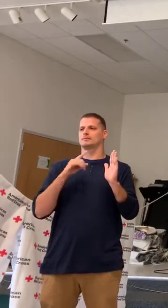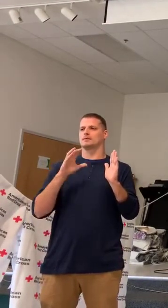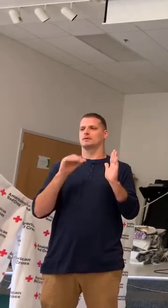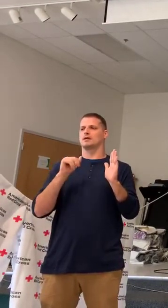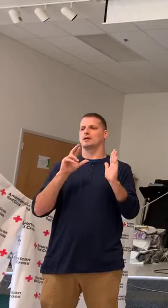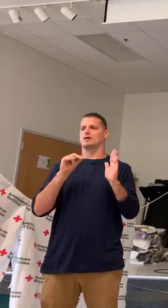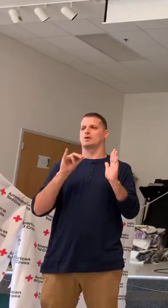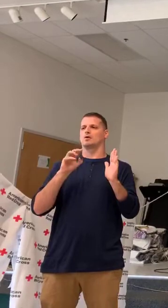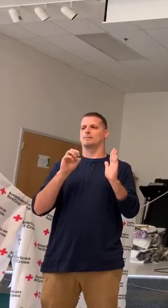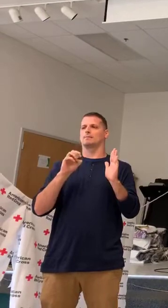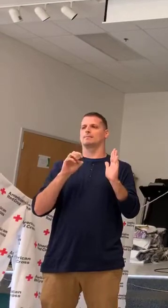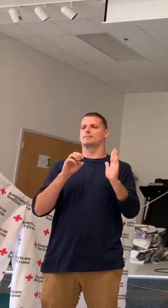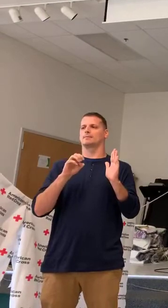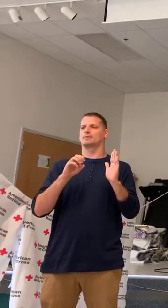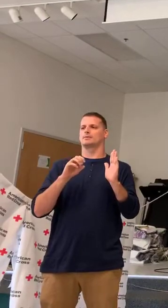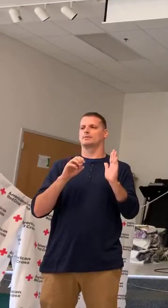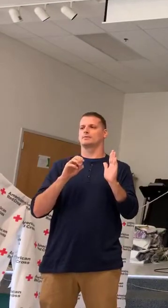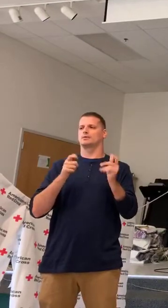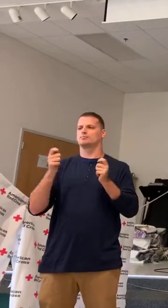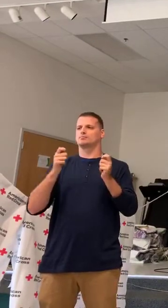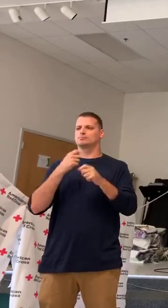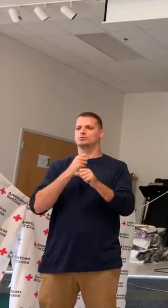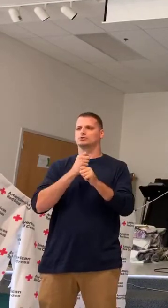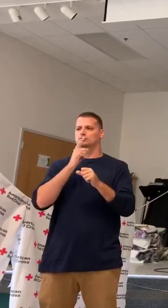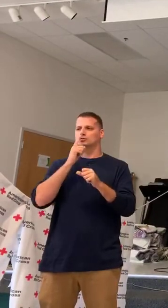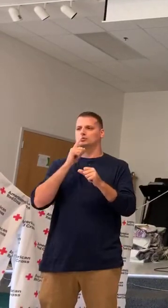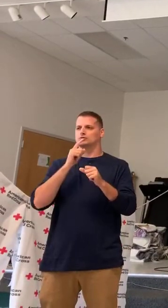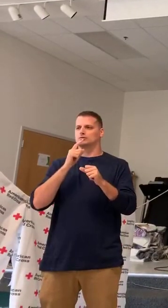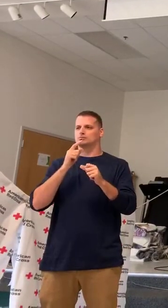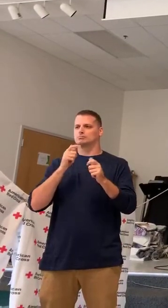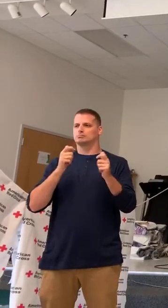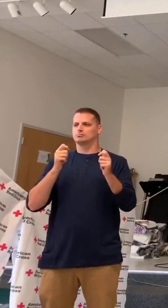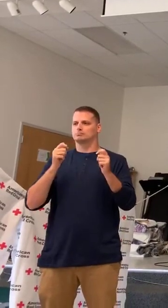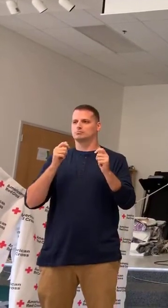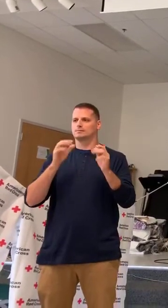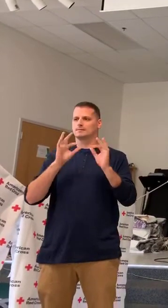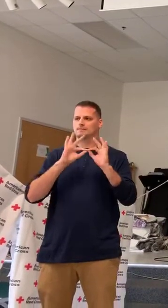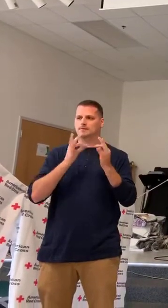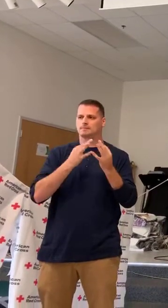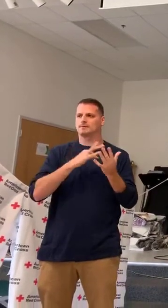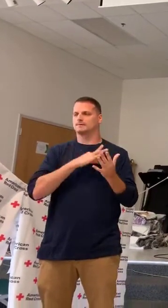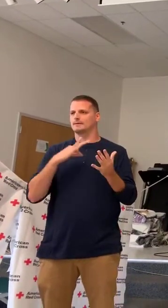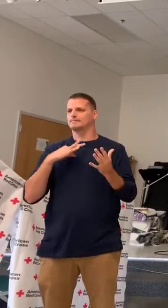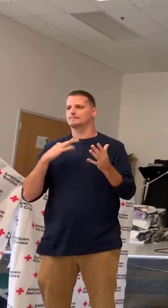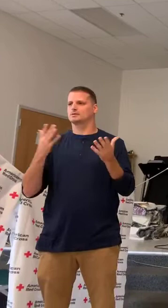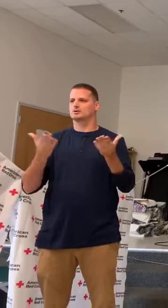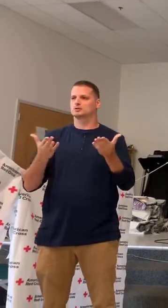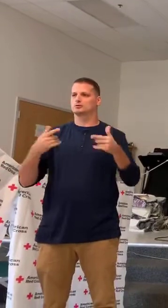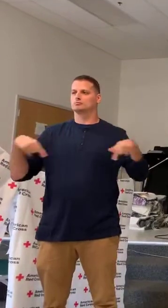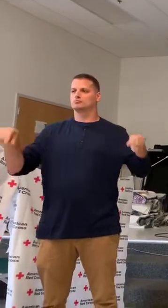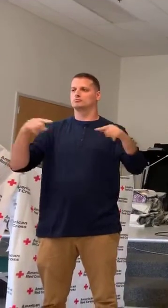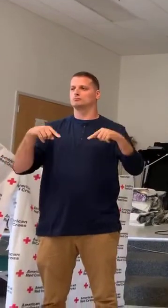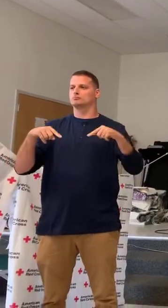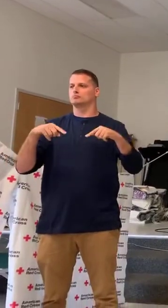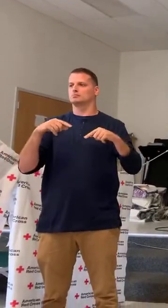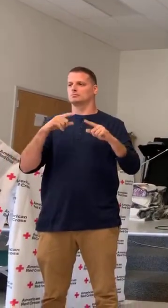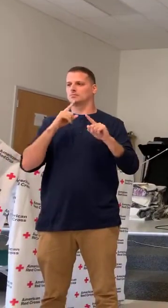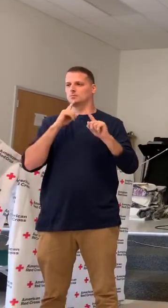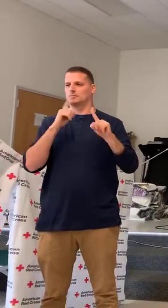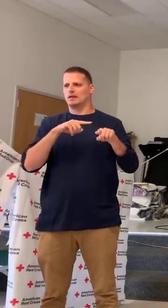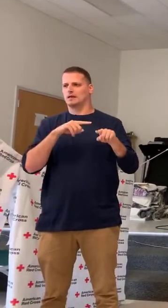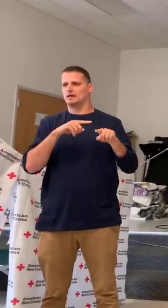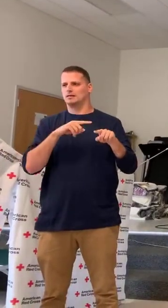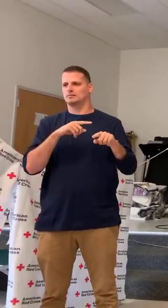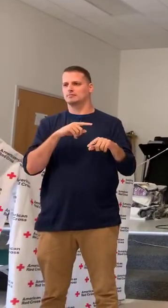all the crews, the helicopters, engines, all the tactical side of everything out there. And when she refers to things, I don't want you to think you have to